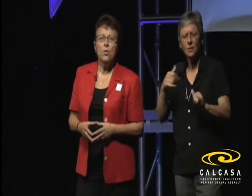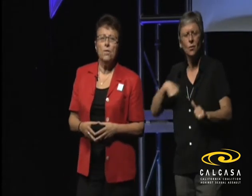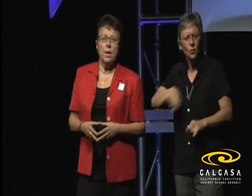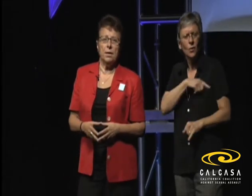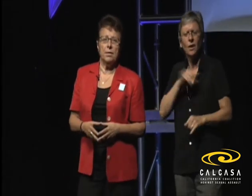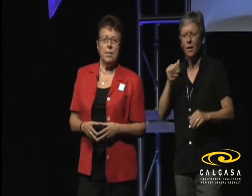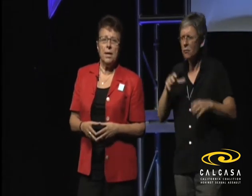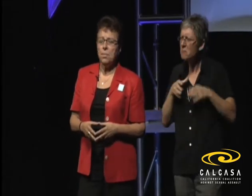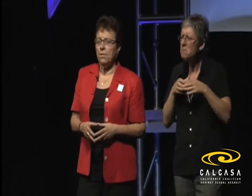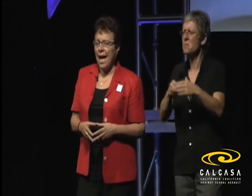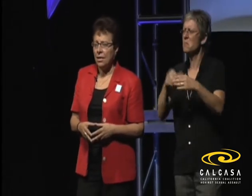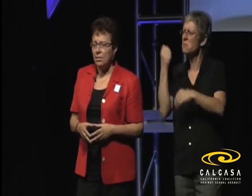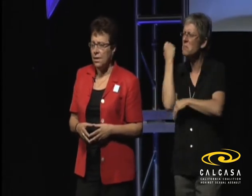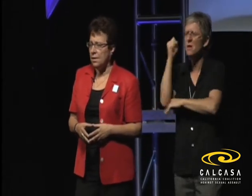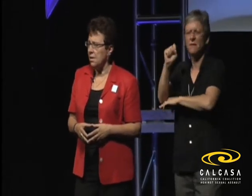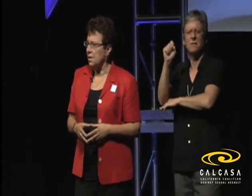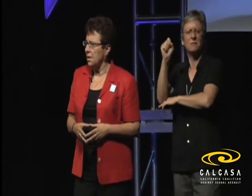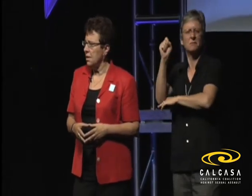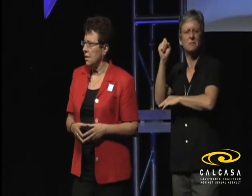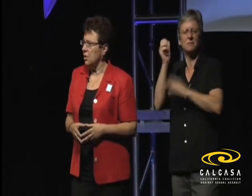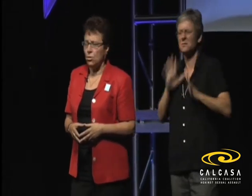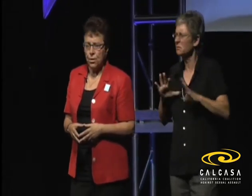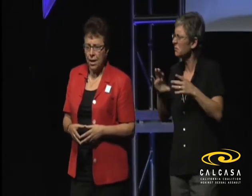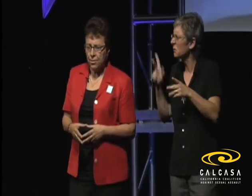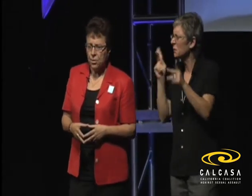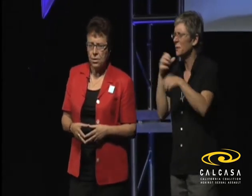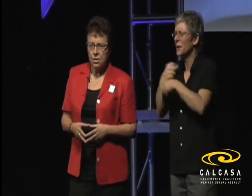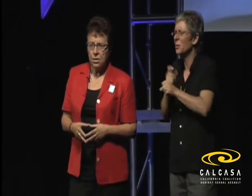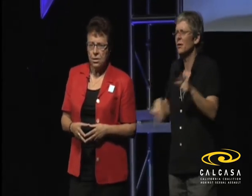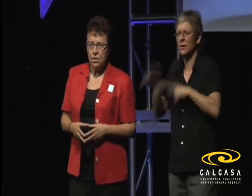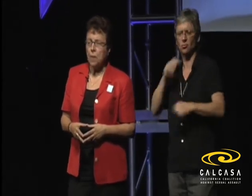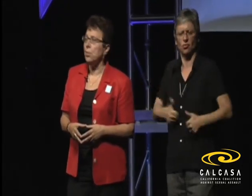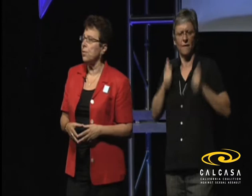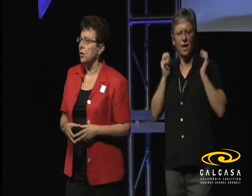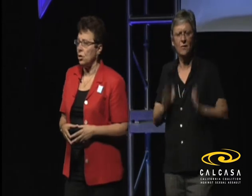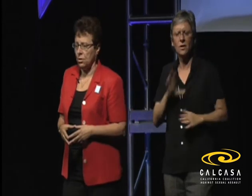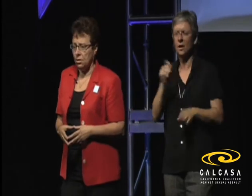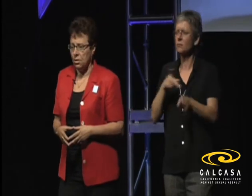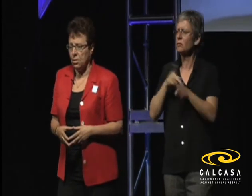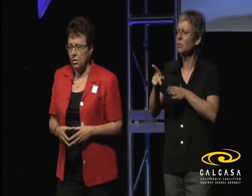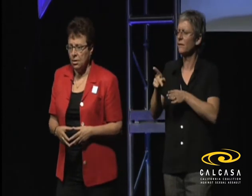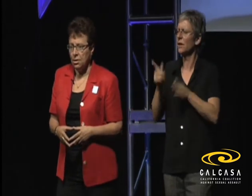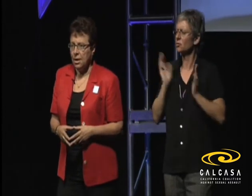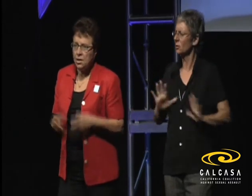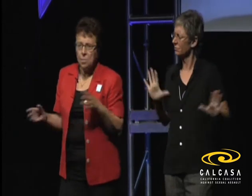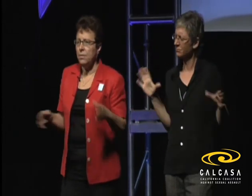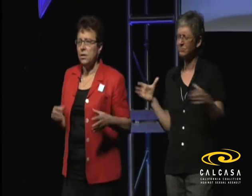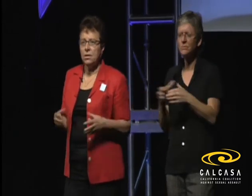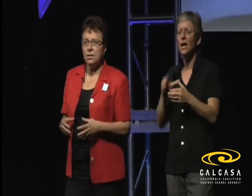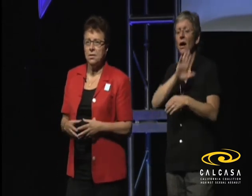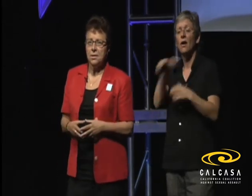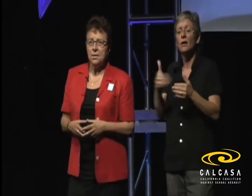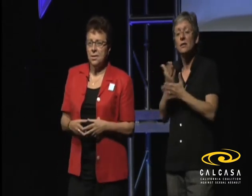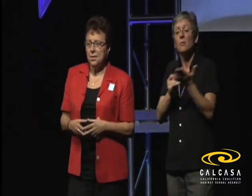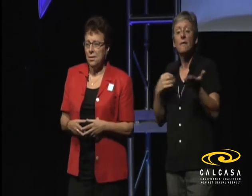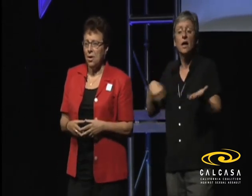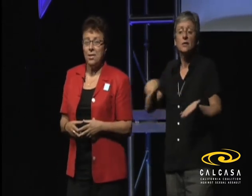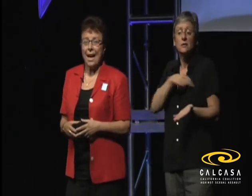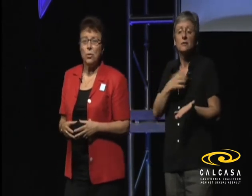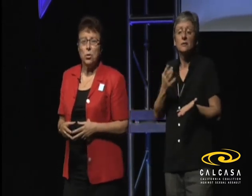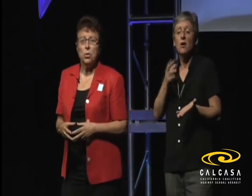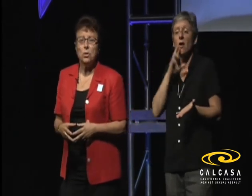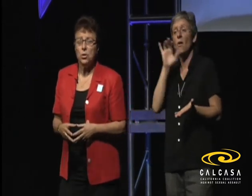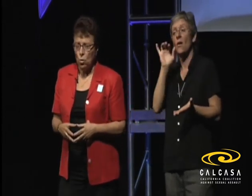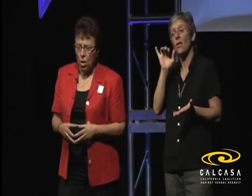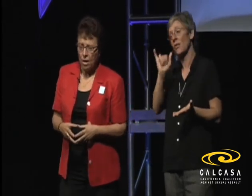are a movement made up of activists and survivors and professionals. And some of us are